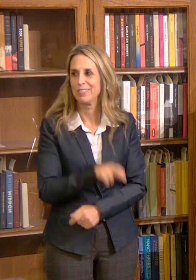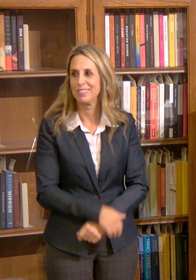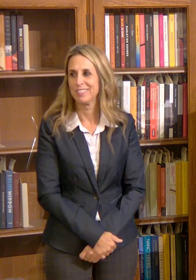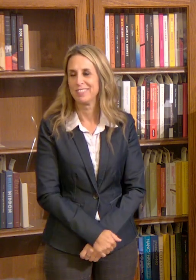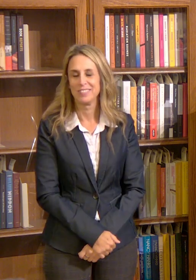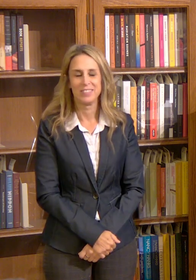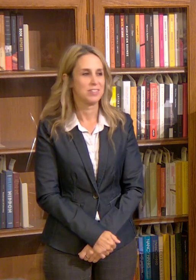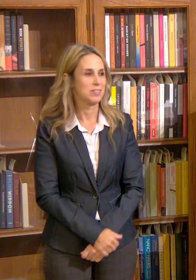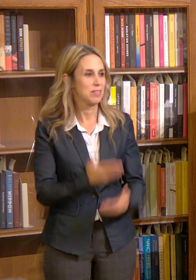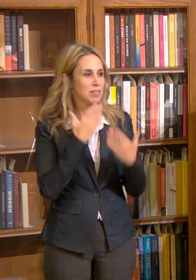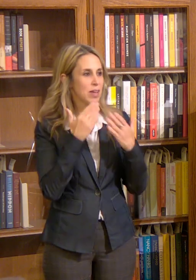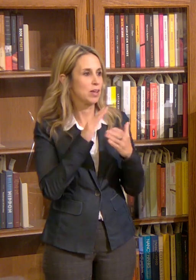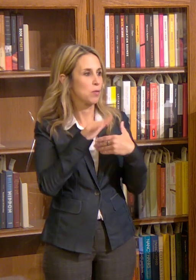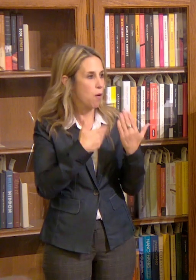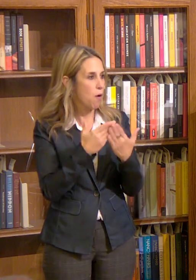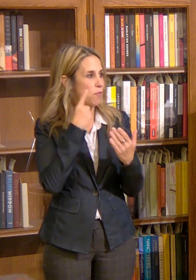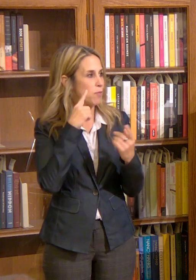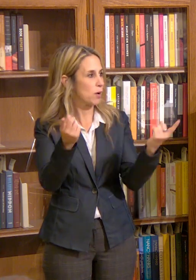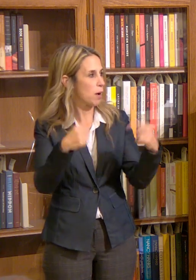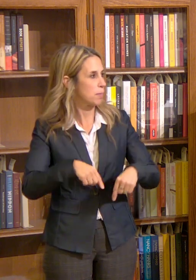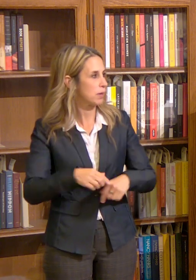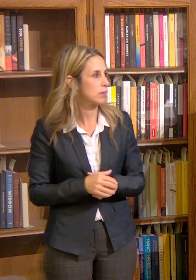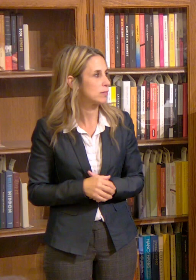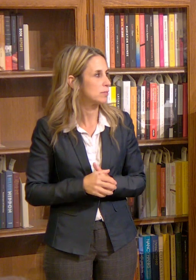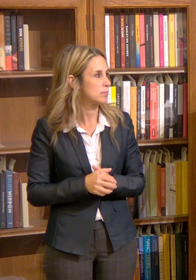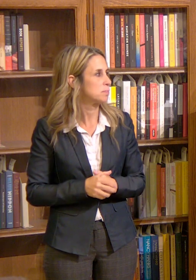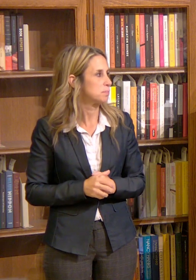her thank you all for